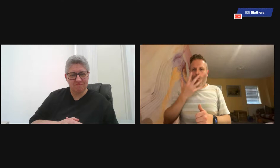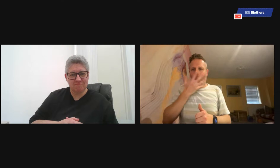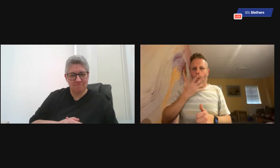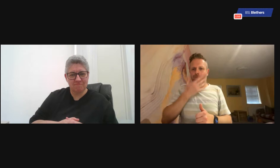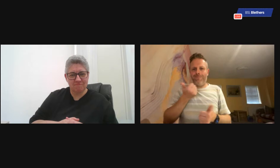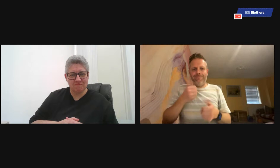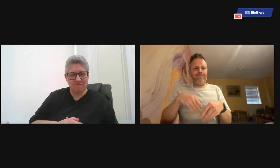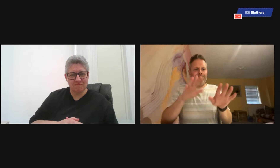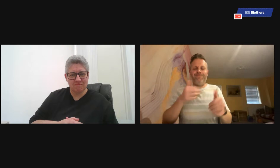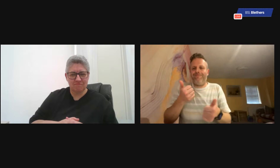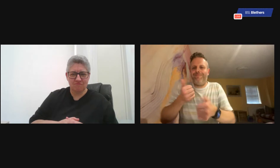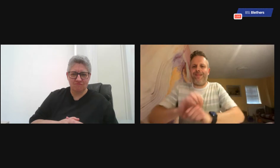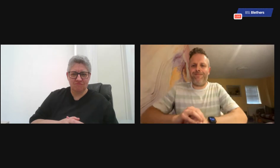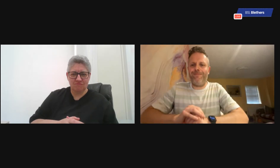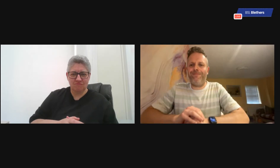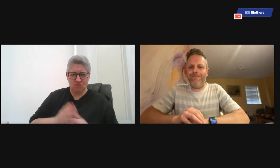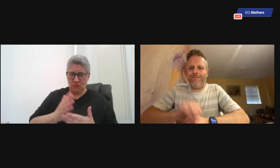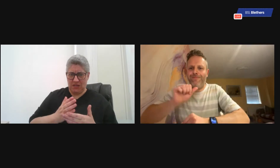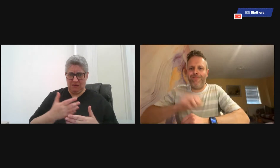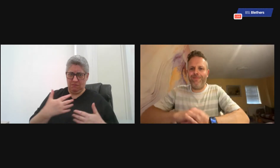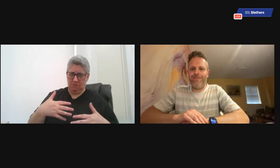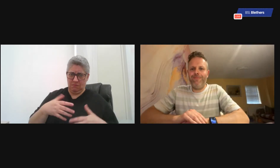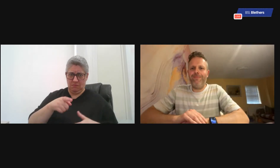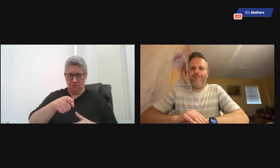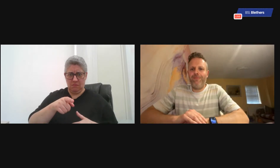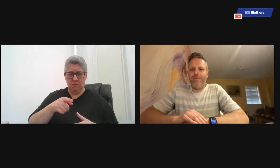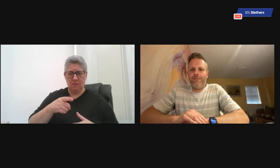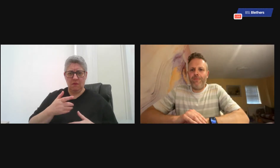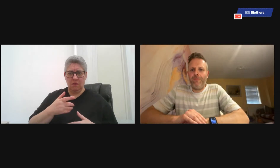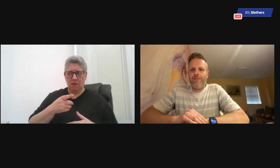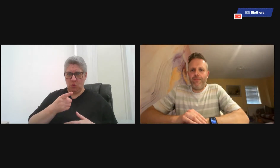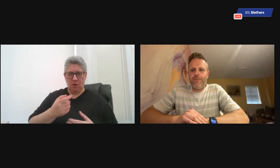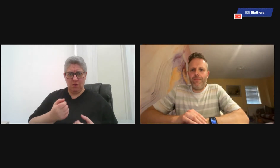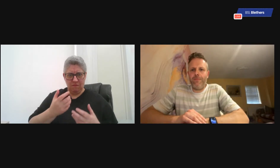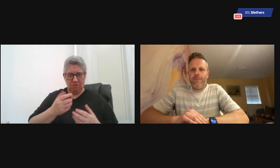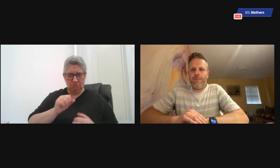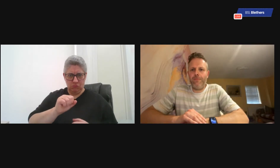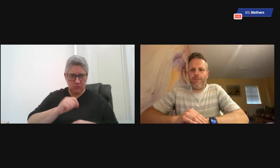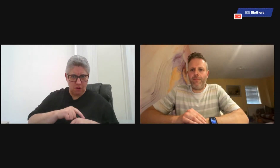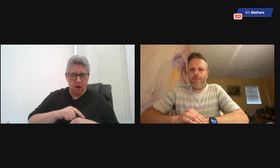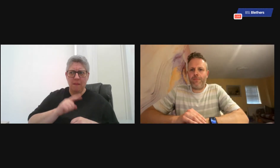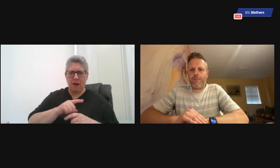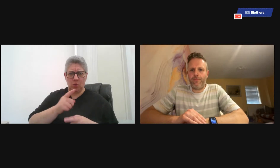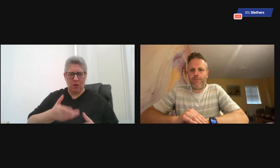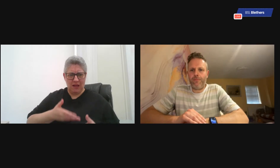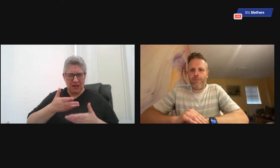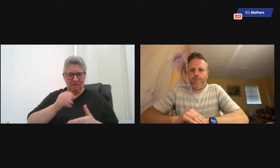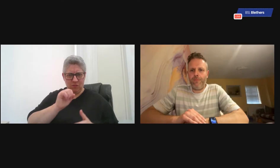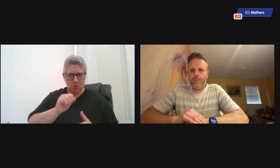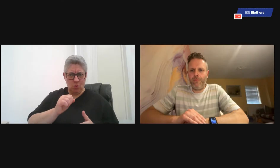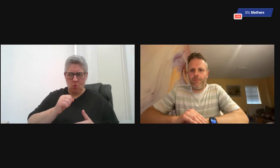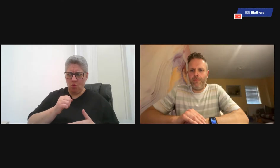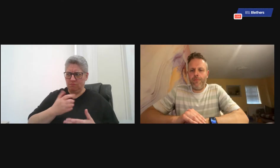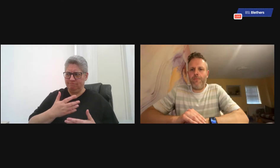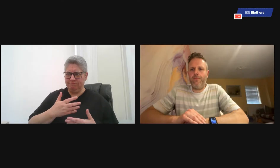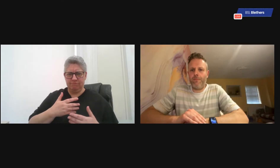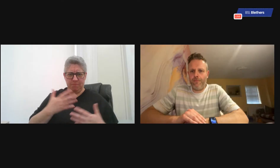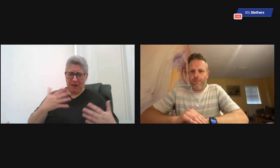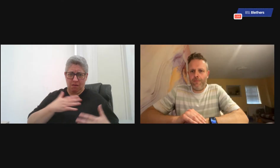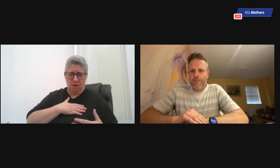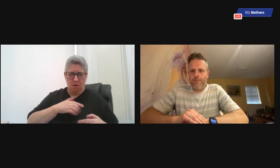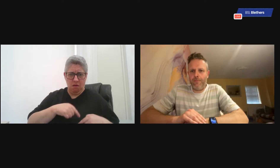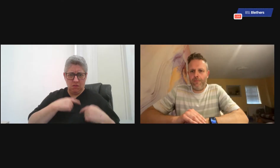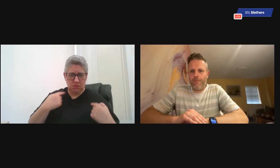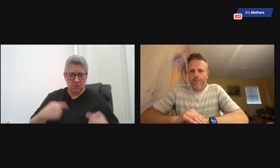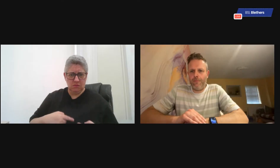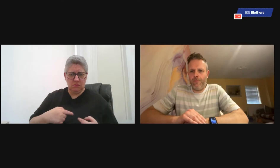future. Absolutely, and just to feel that that's so satisfied and warm and, proud.